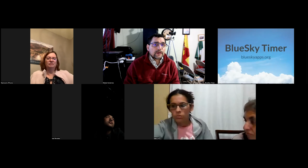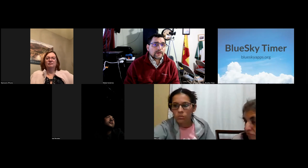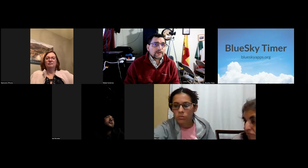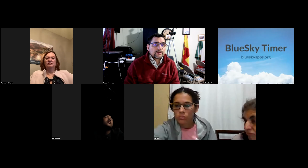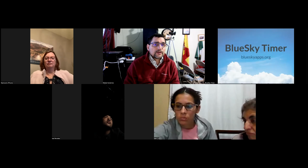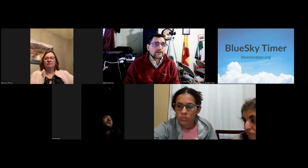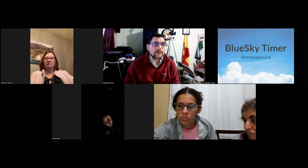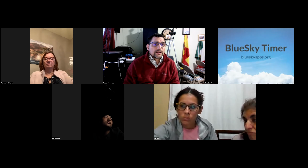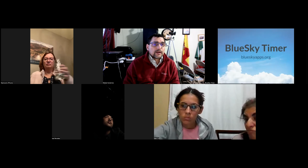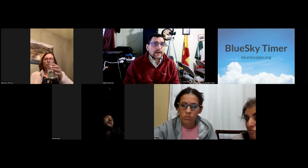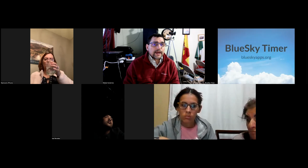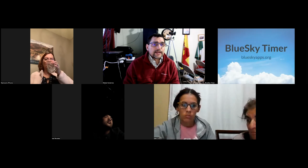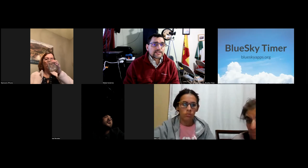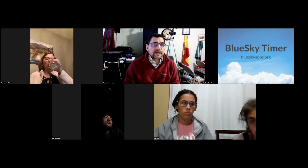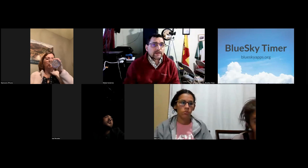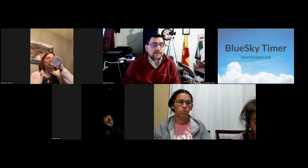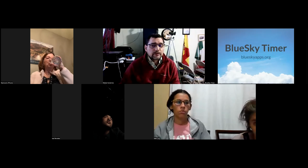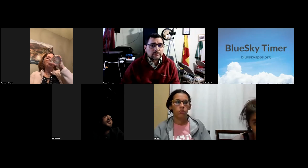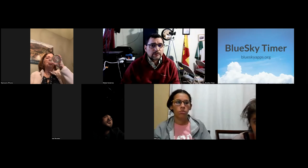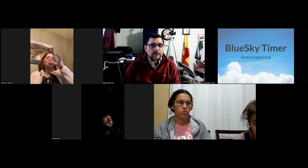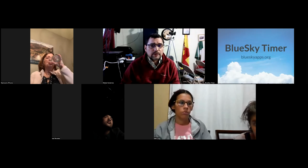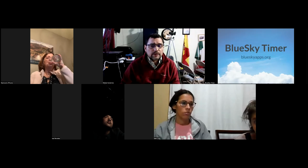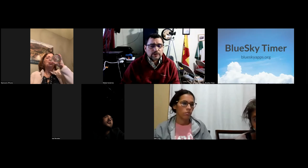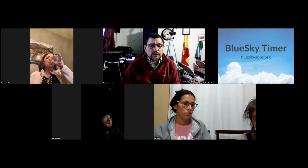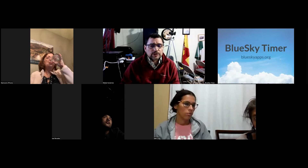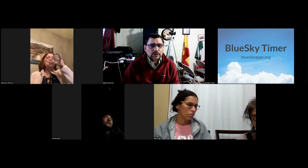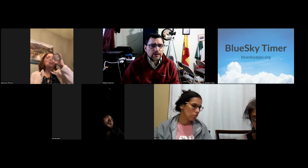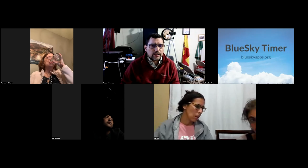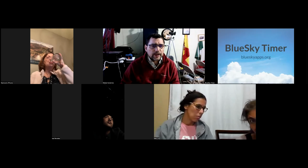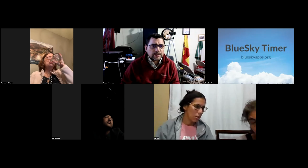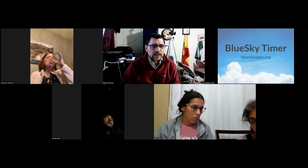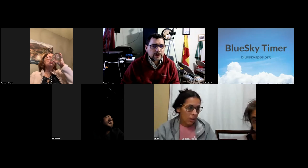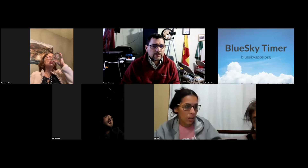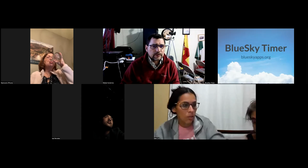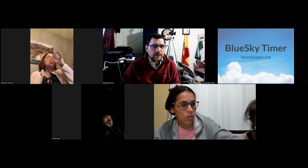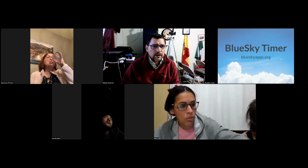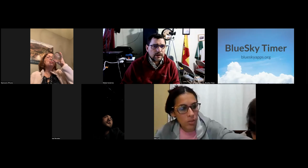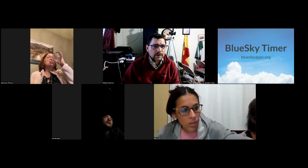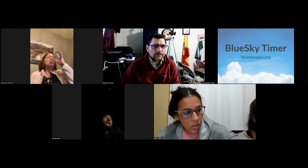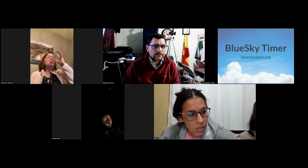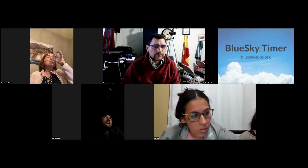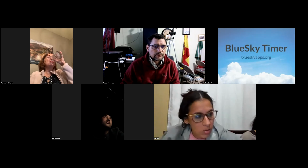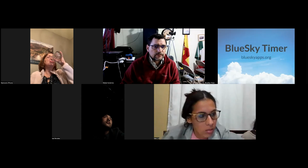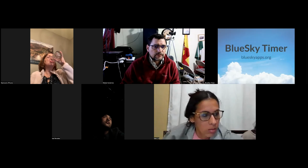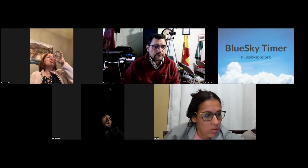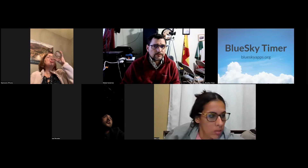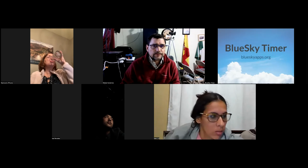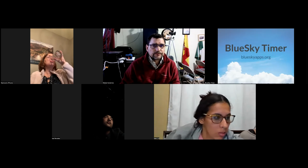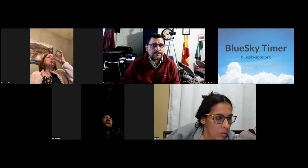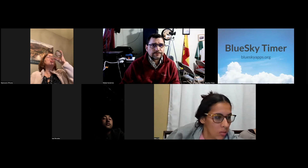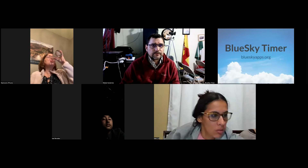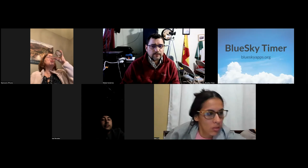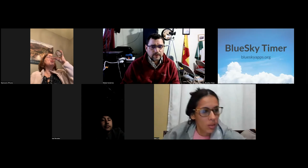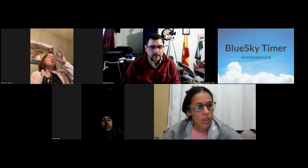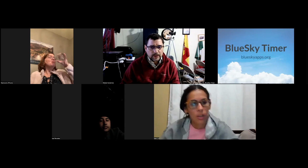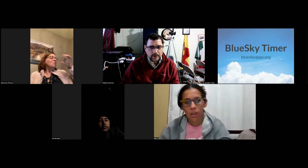story in ASL. Jonah story in ASL. When the stakes are high at